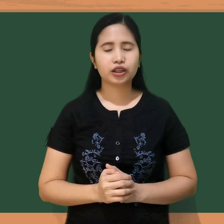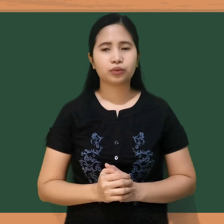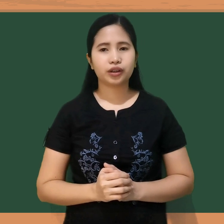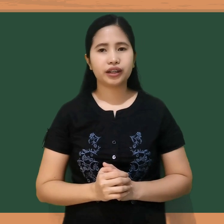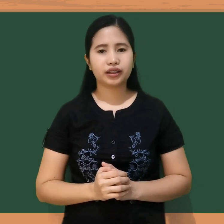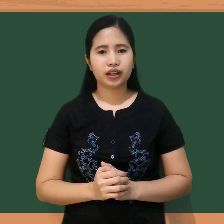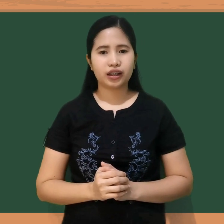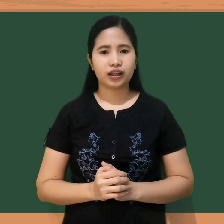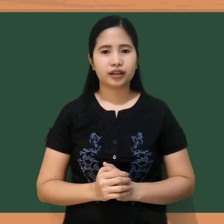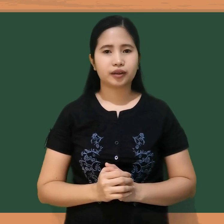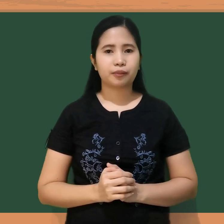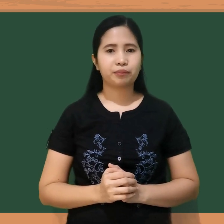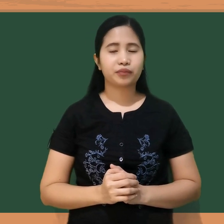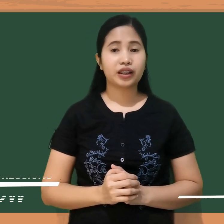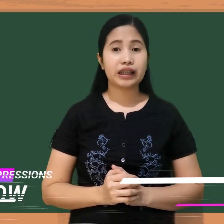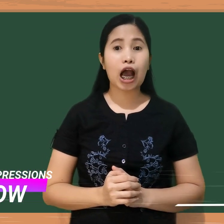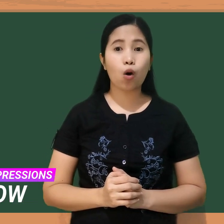Next word is now.